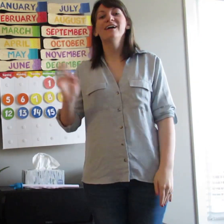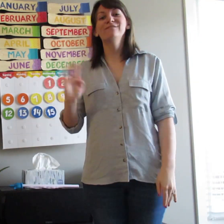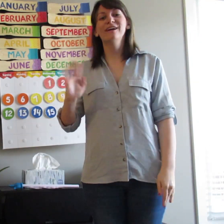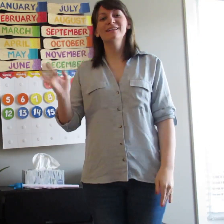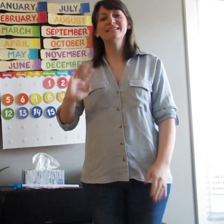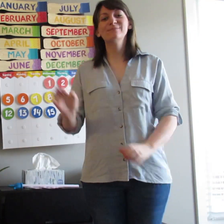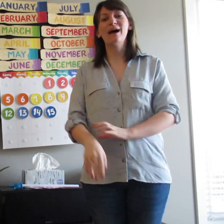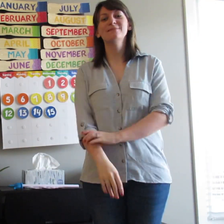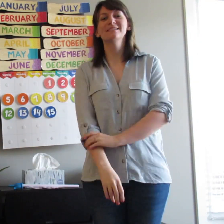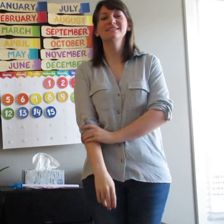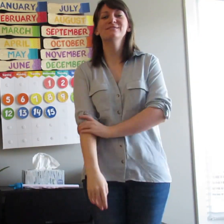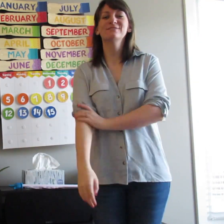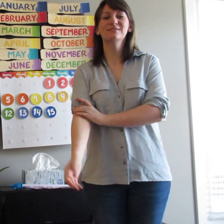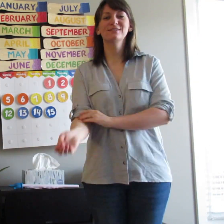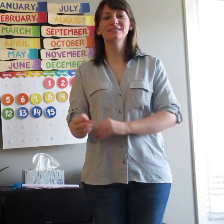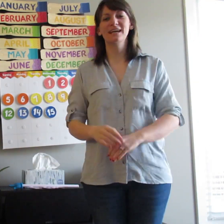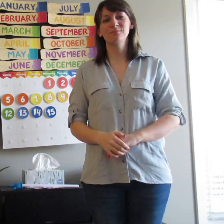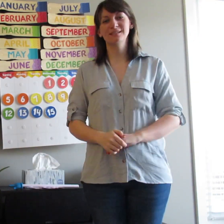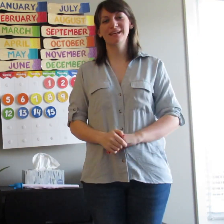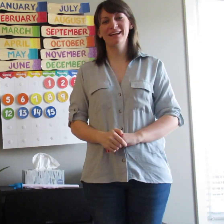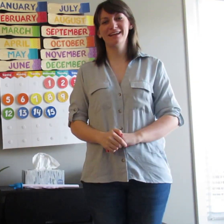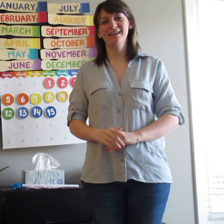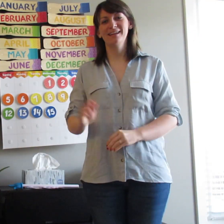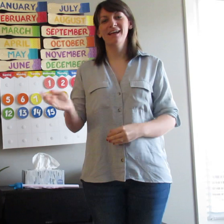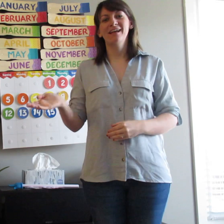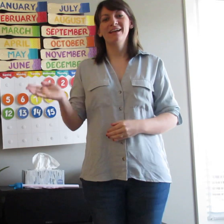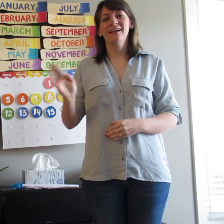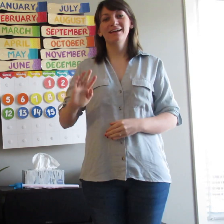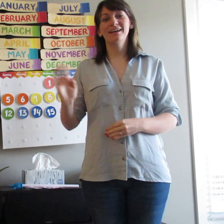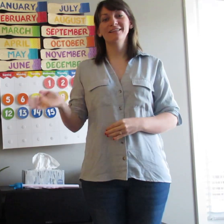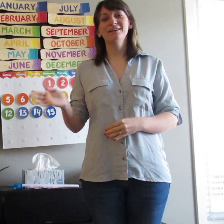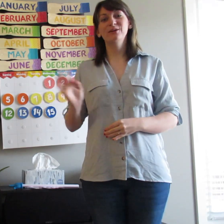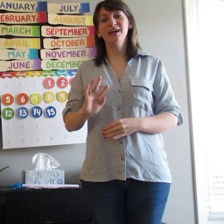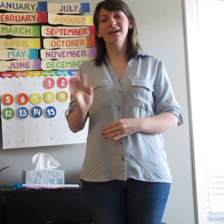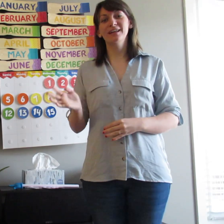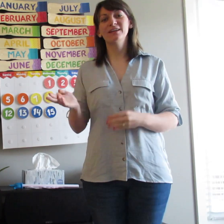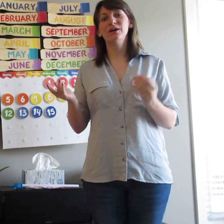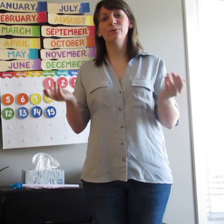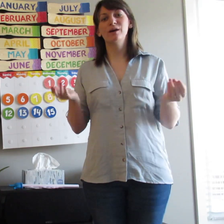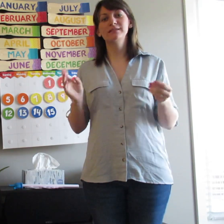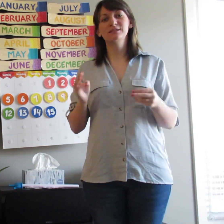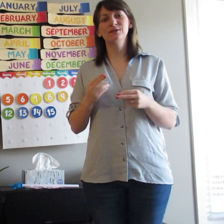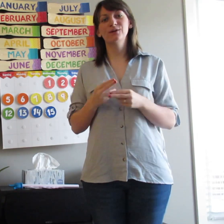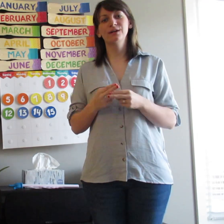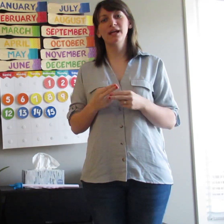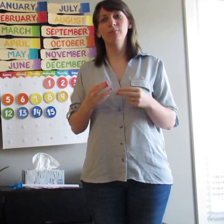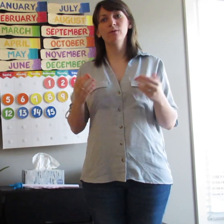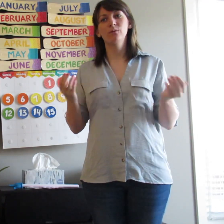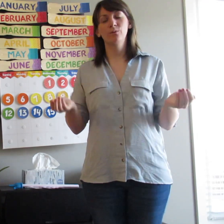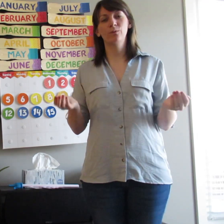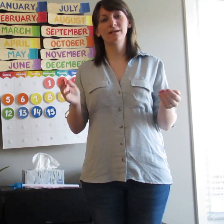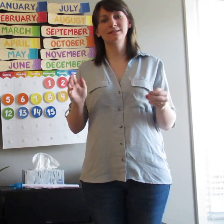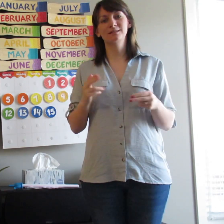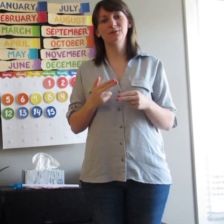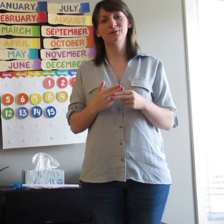Hi friends, I'm happy to see you for circle time today. Hello, hello, what's your name? What's your